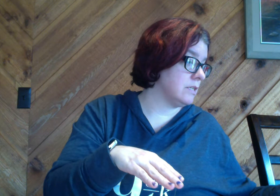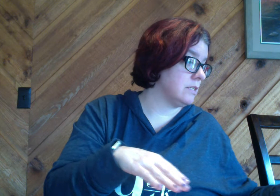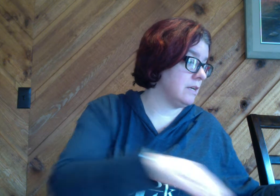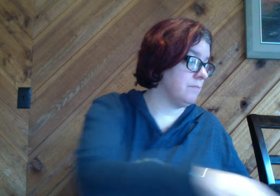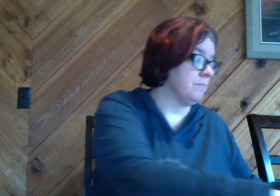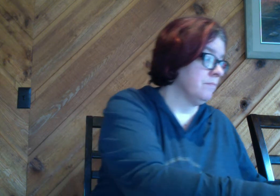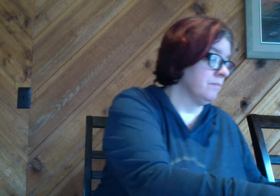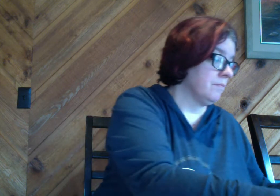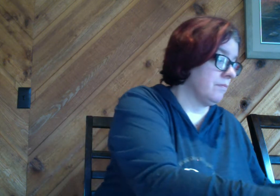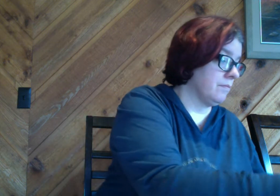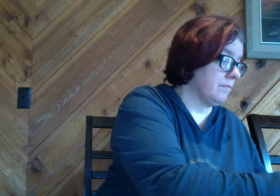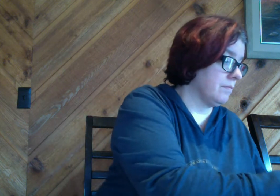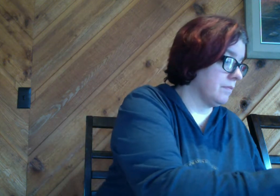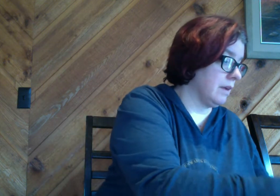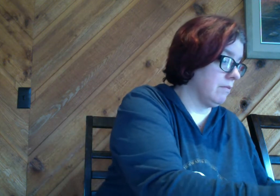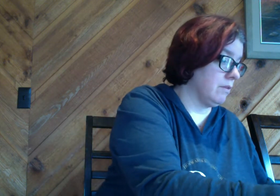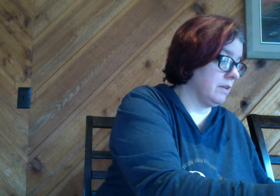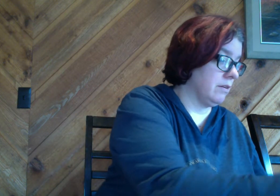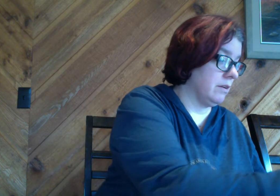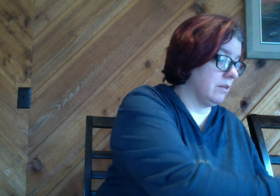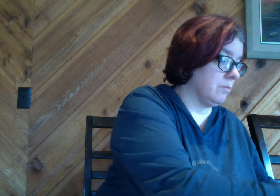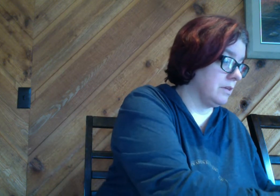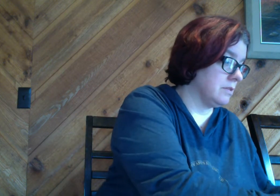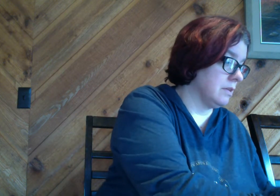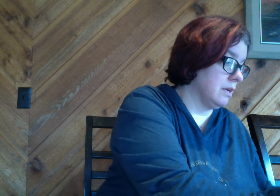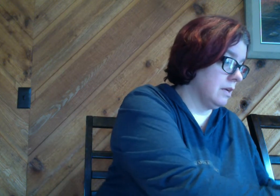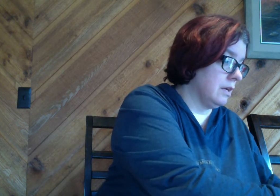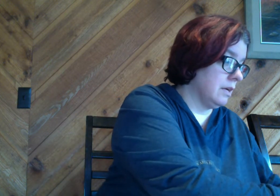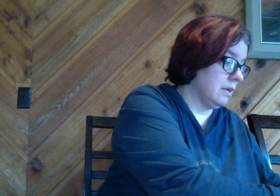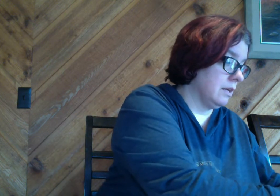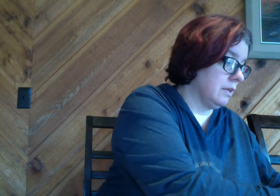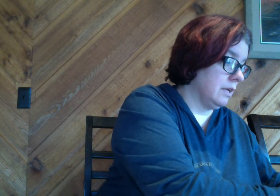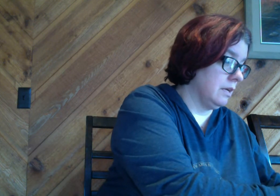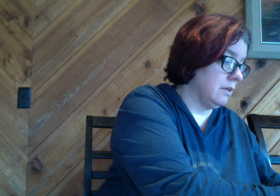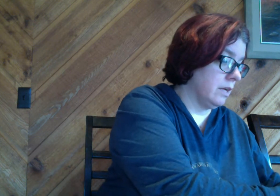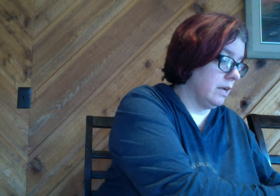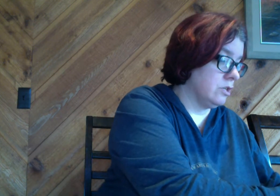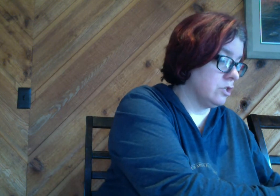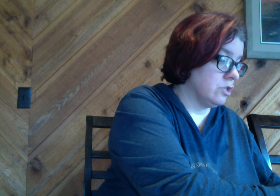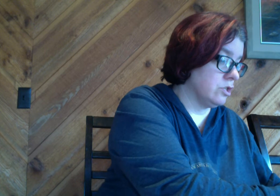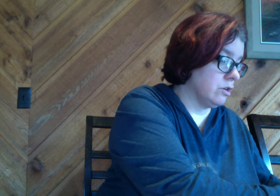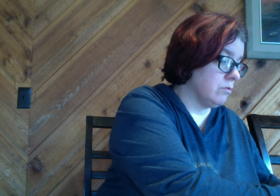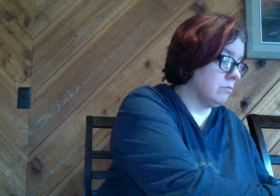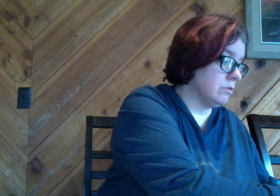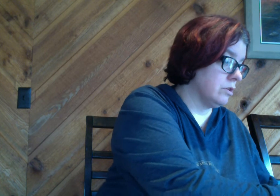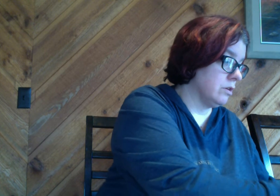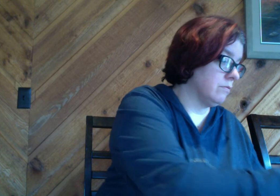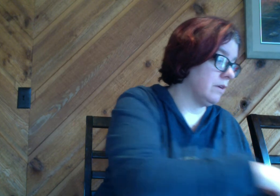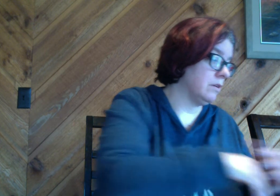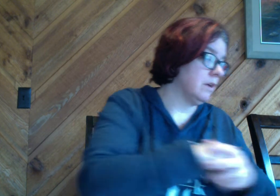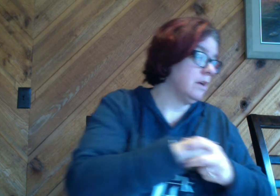see. I wrote it down in another place. Eat, age, show, turn, fun.